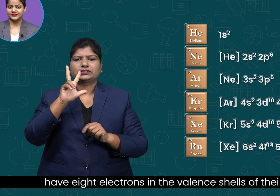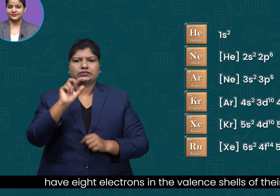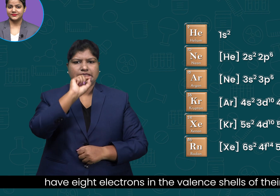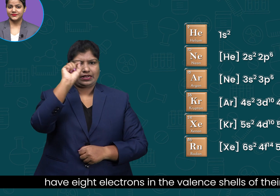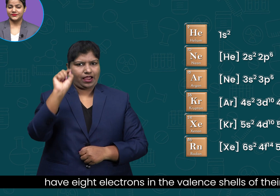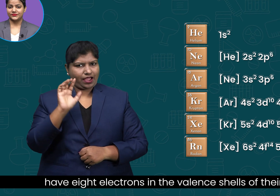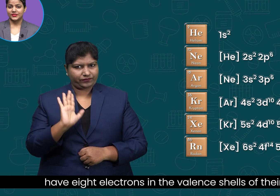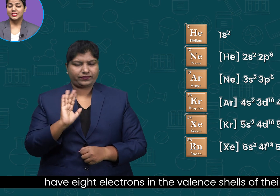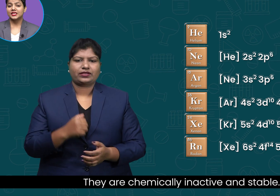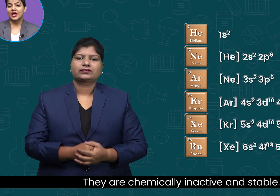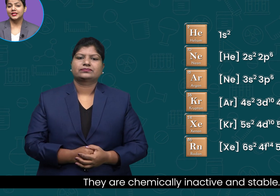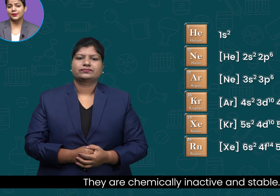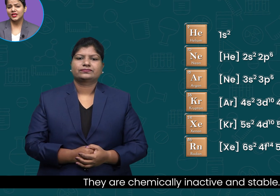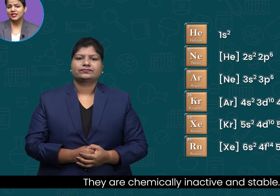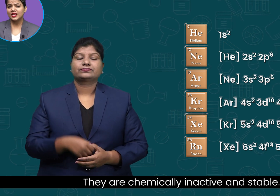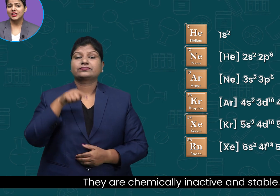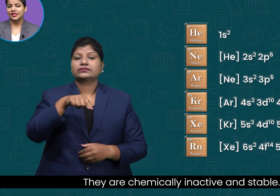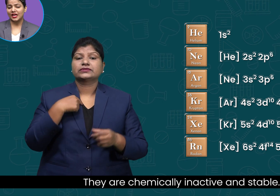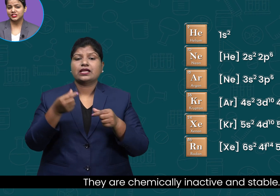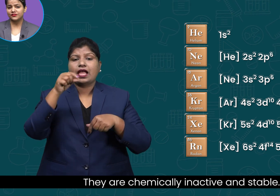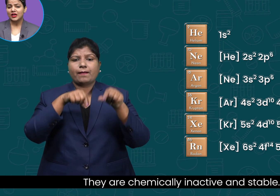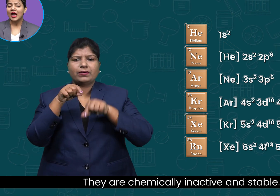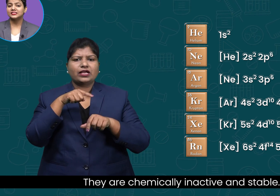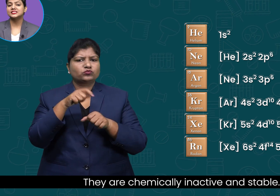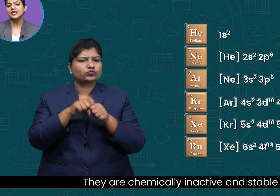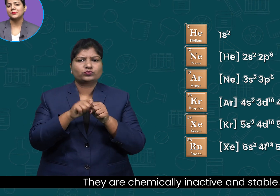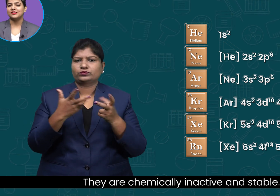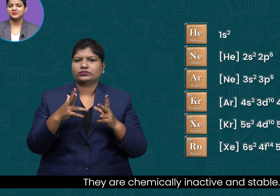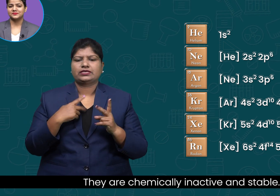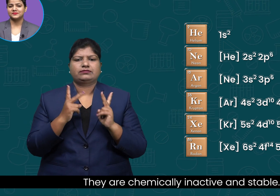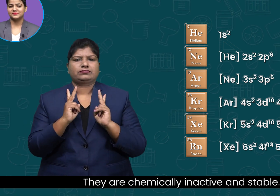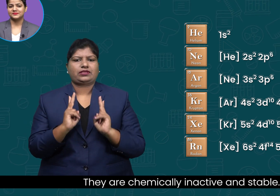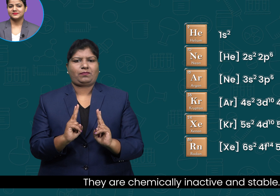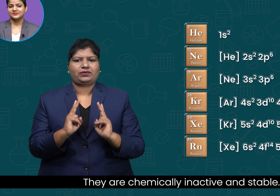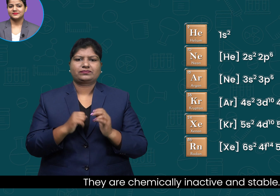atoms. They are chemically inactive and stable.